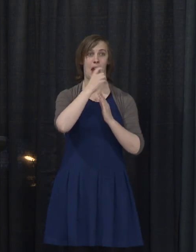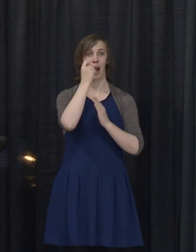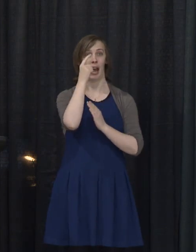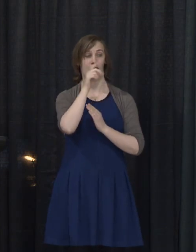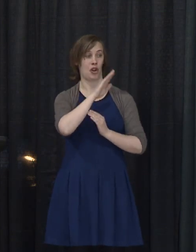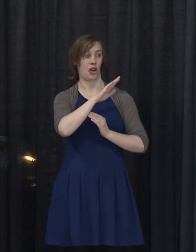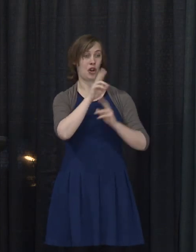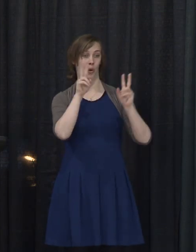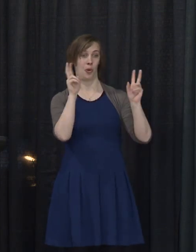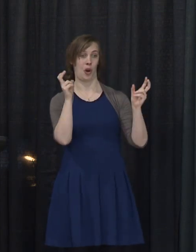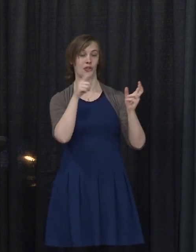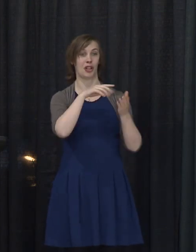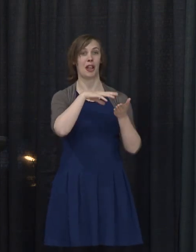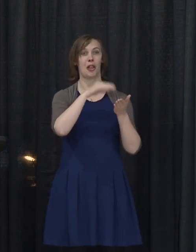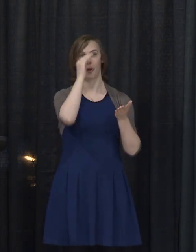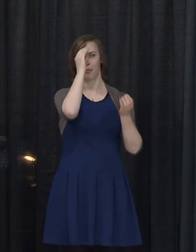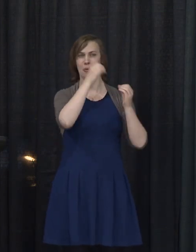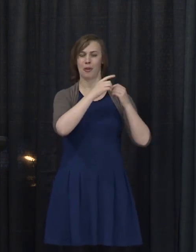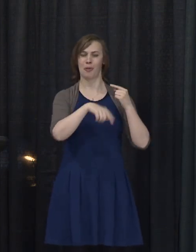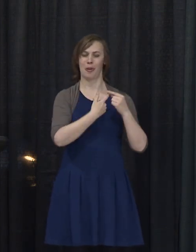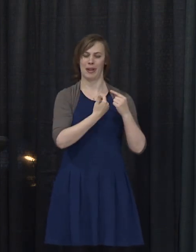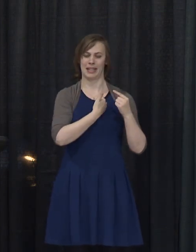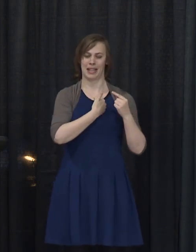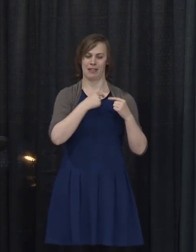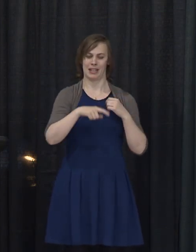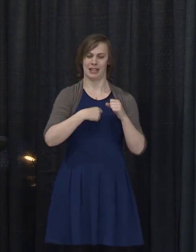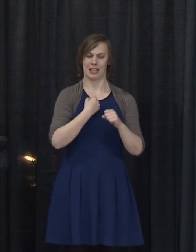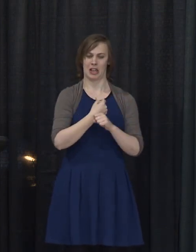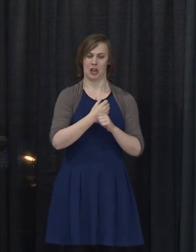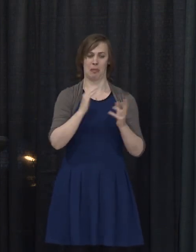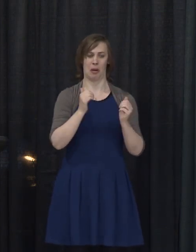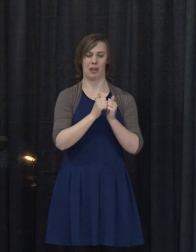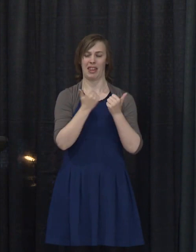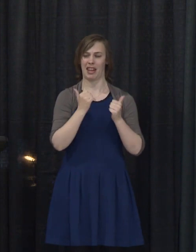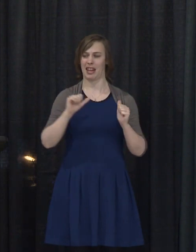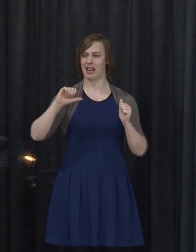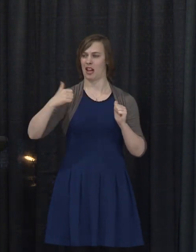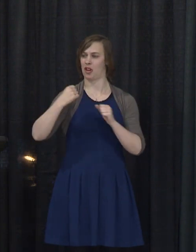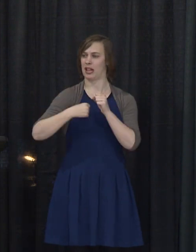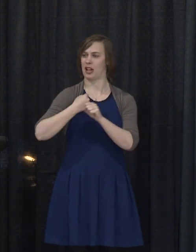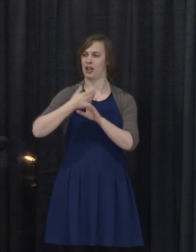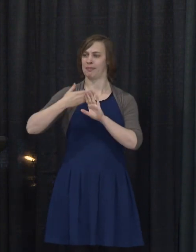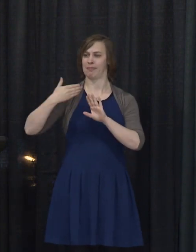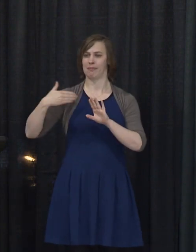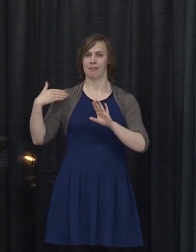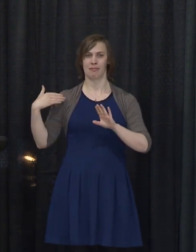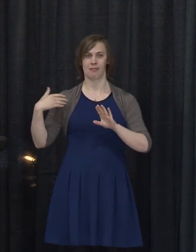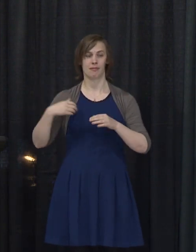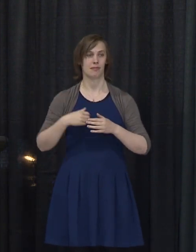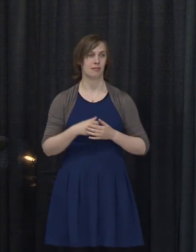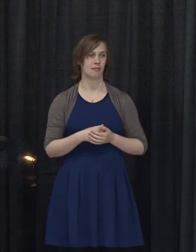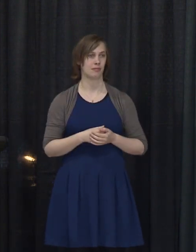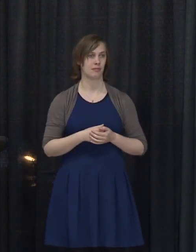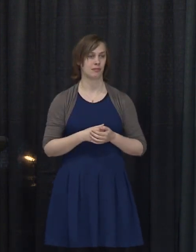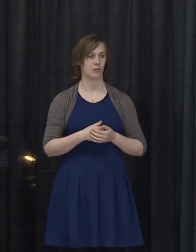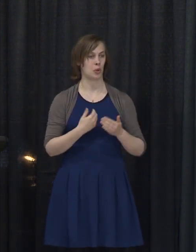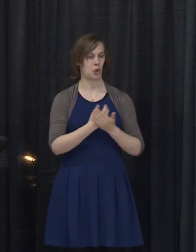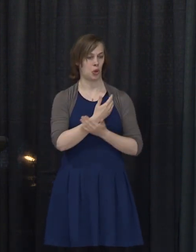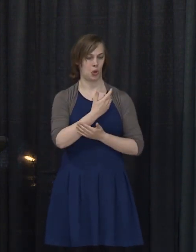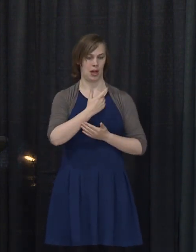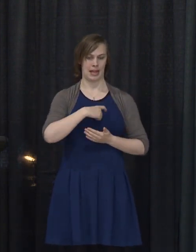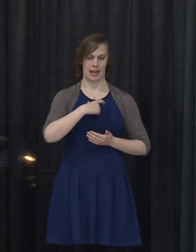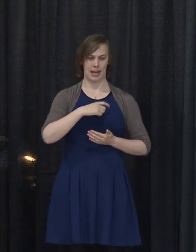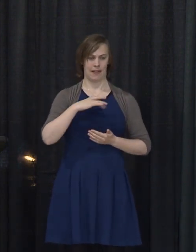about myself this year than in any other. This newfound sense of self, combined with confidence and purpose, will serve